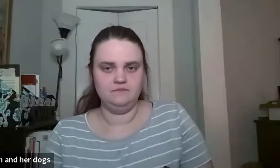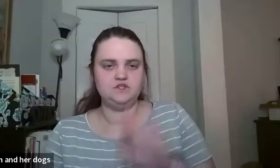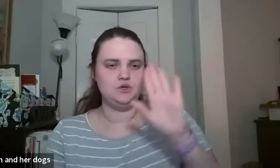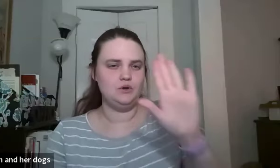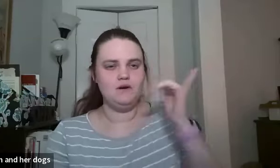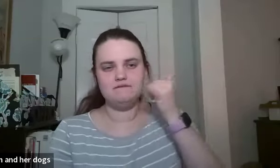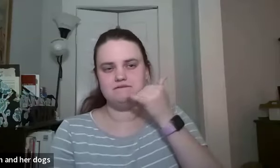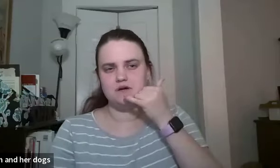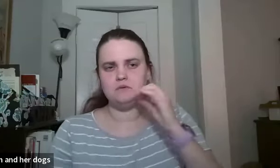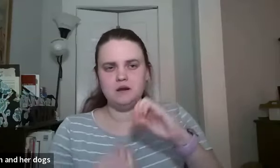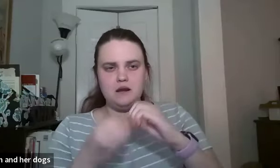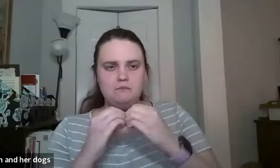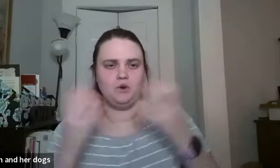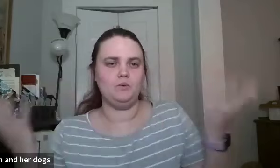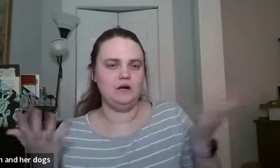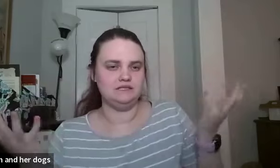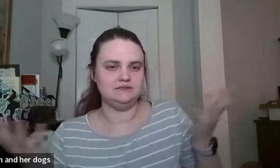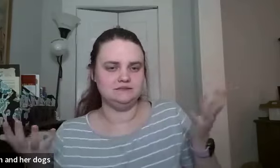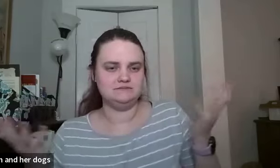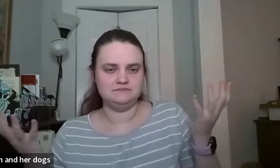So your phone number. What?